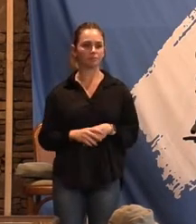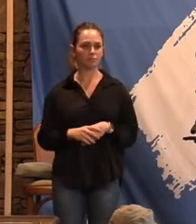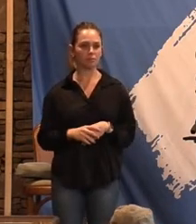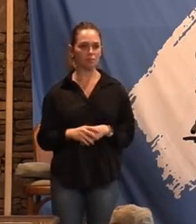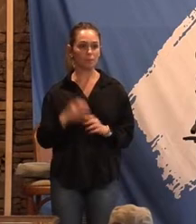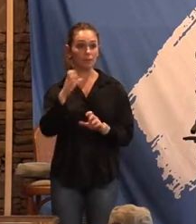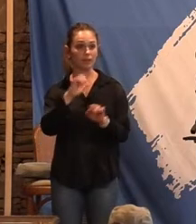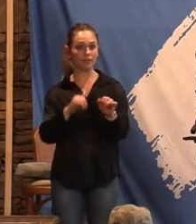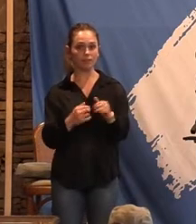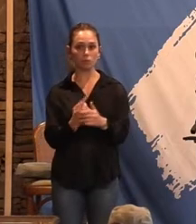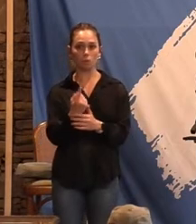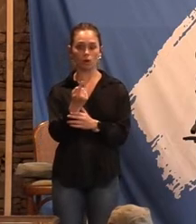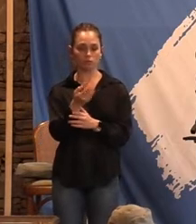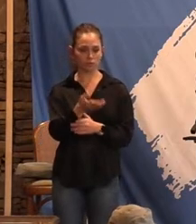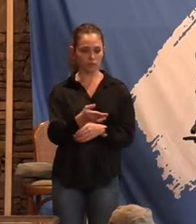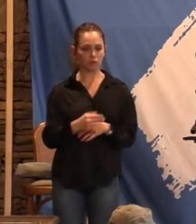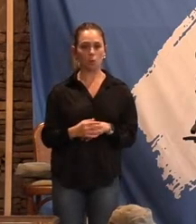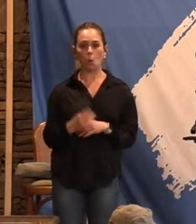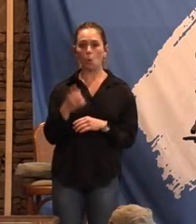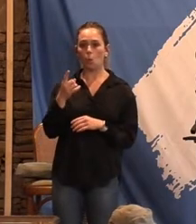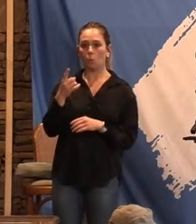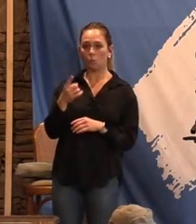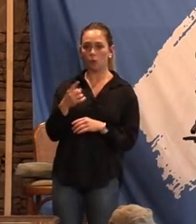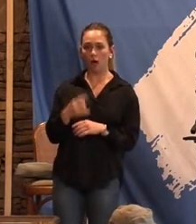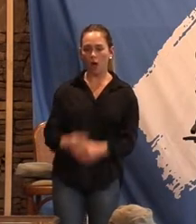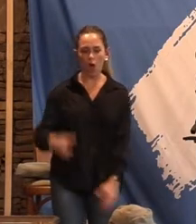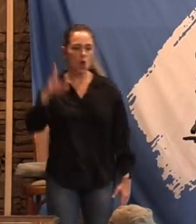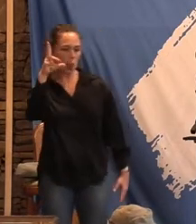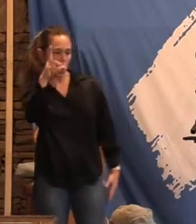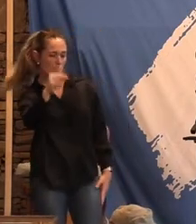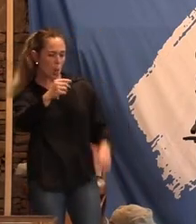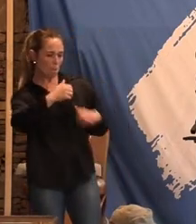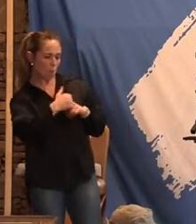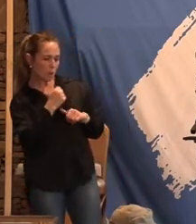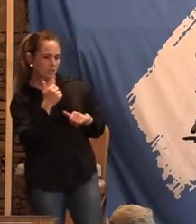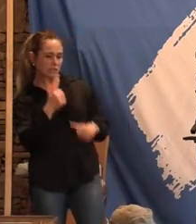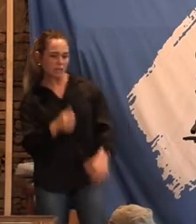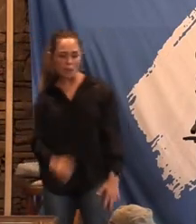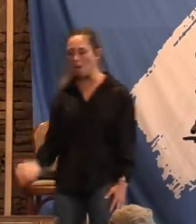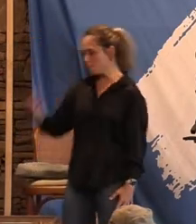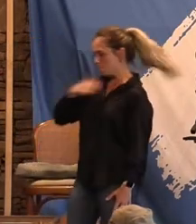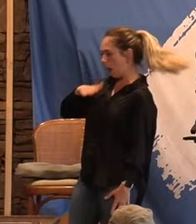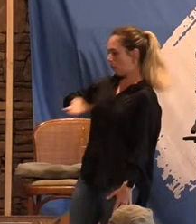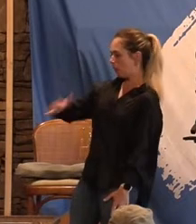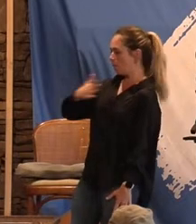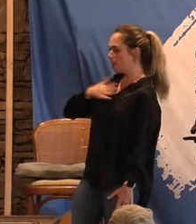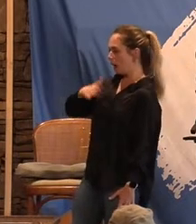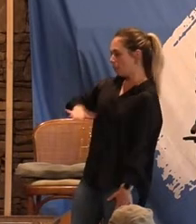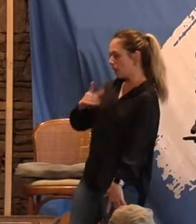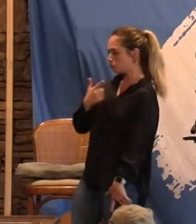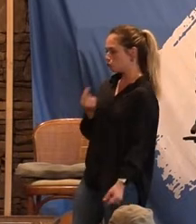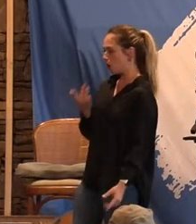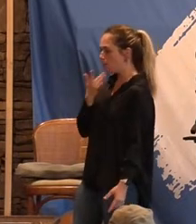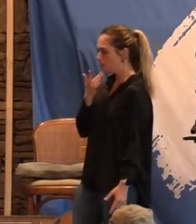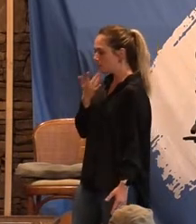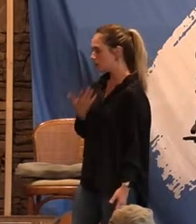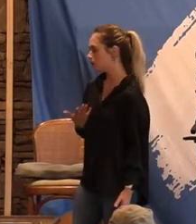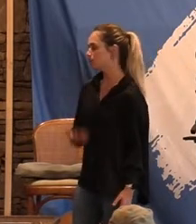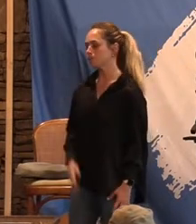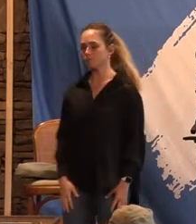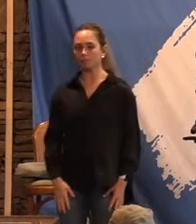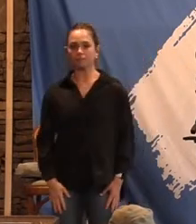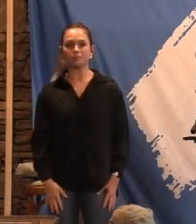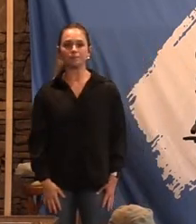Well, everyone was there. One side, "No poison, no poison." And the other side, my land, I'll do what I like."